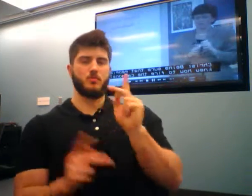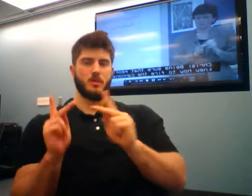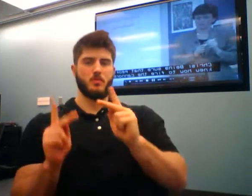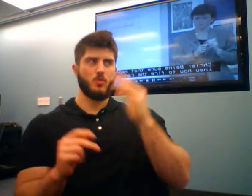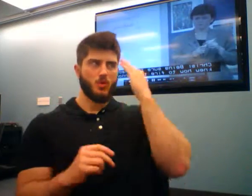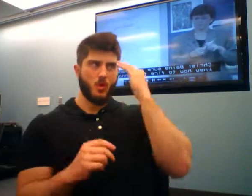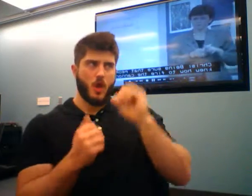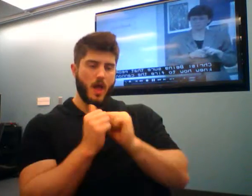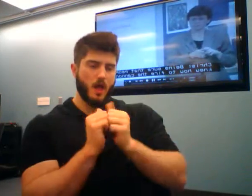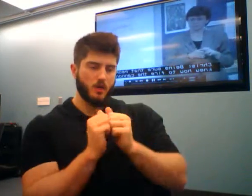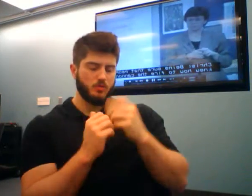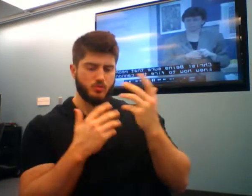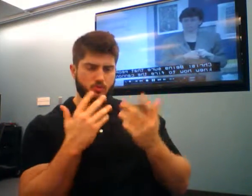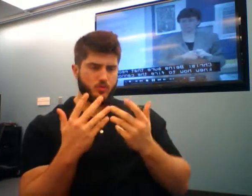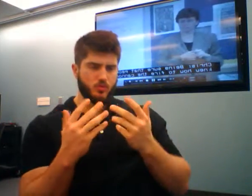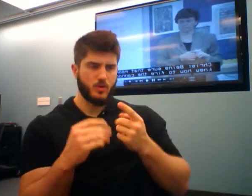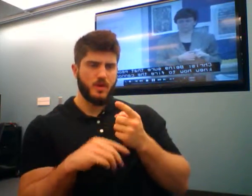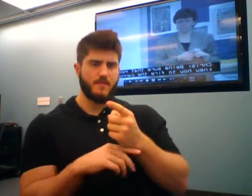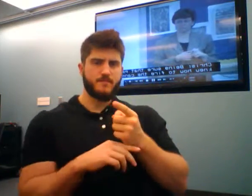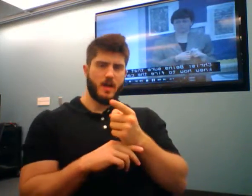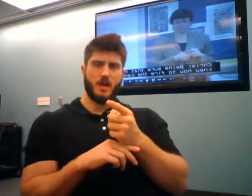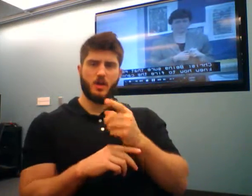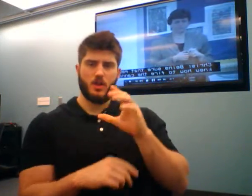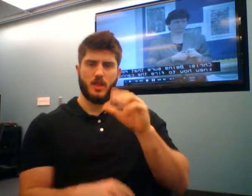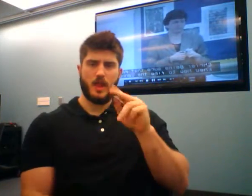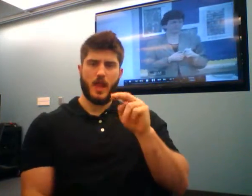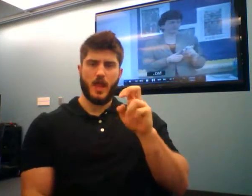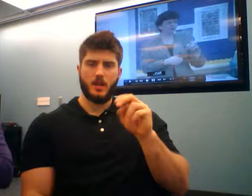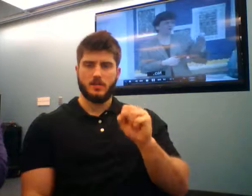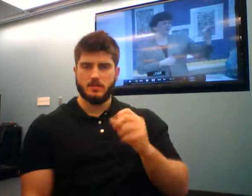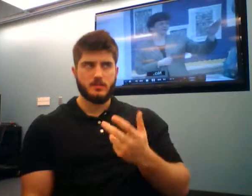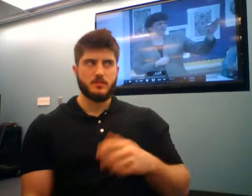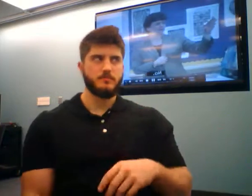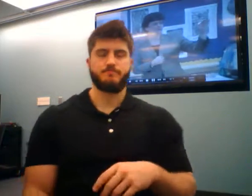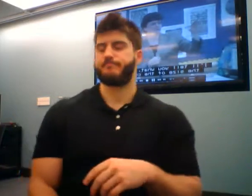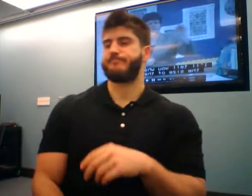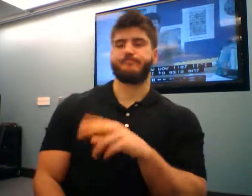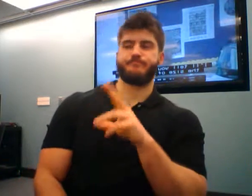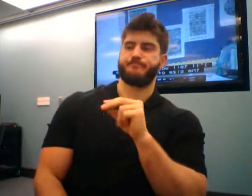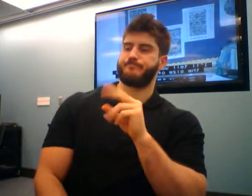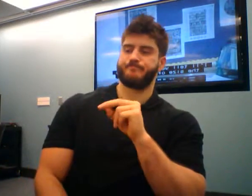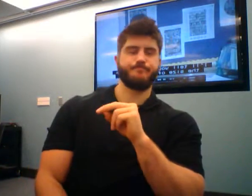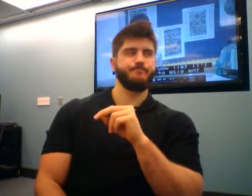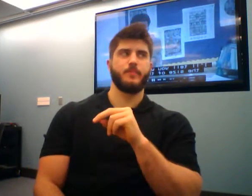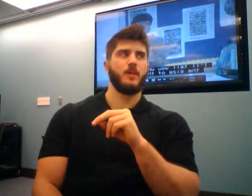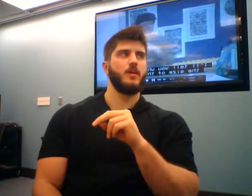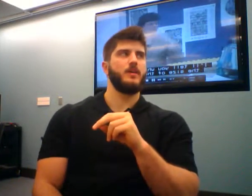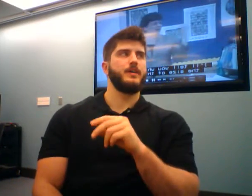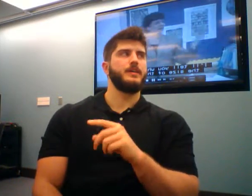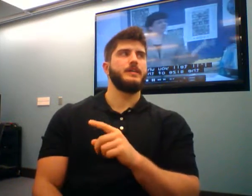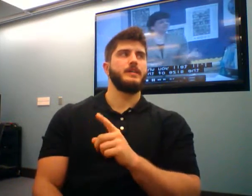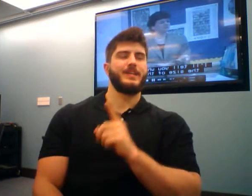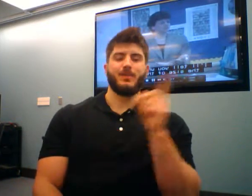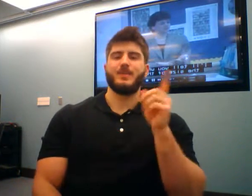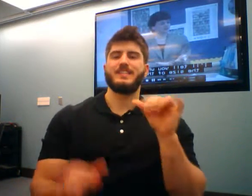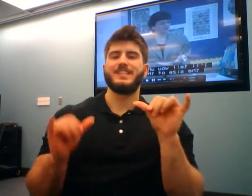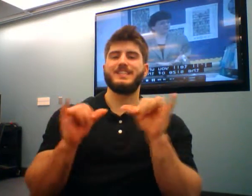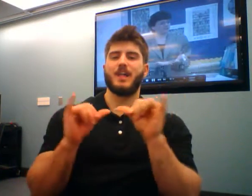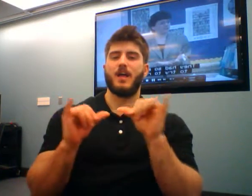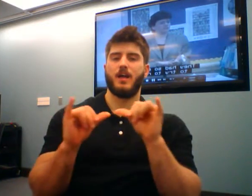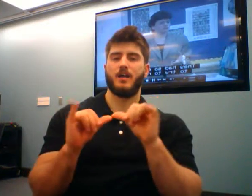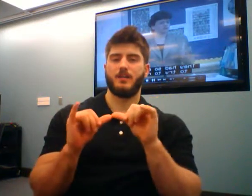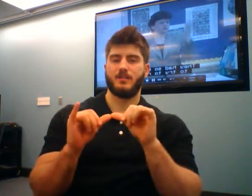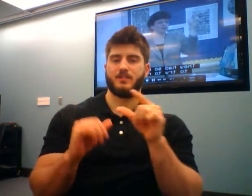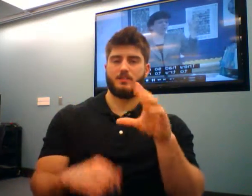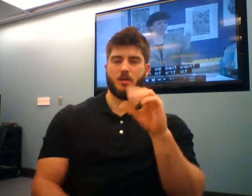to fire the cannons. No. Tell you what, it was the size of the colony.